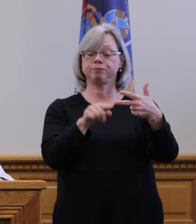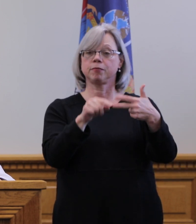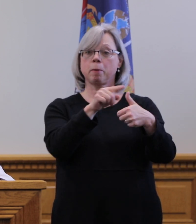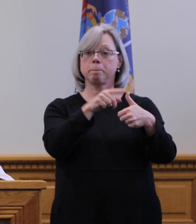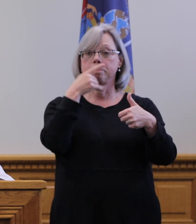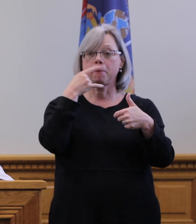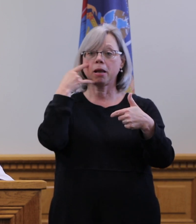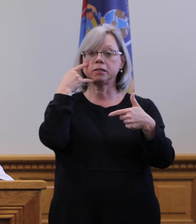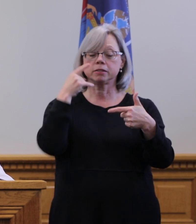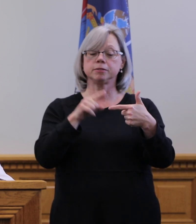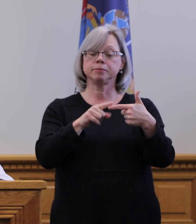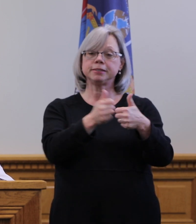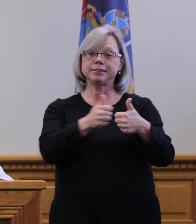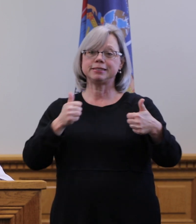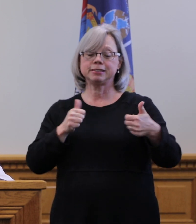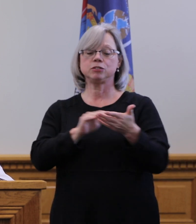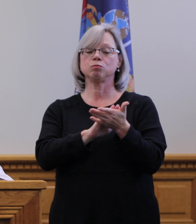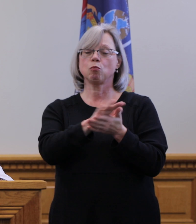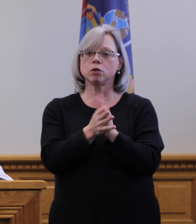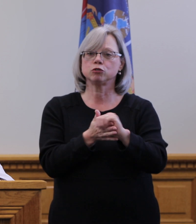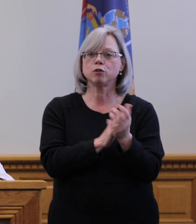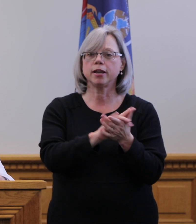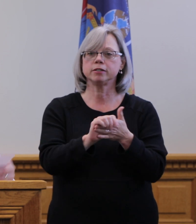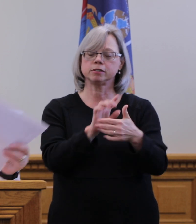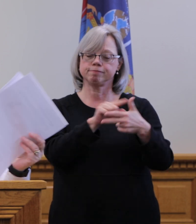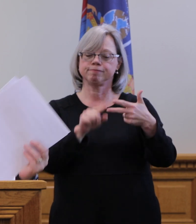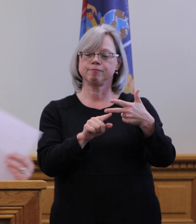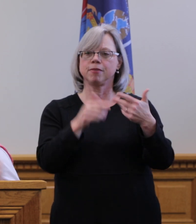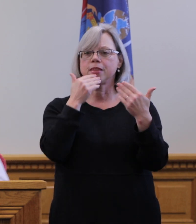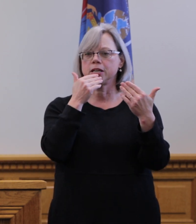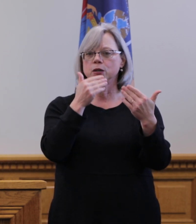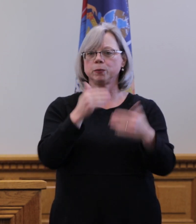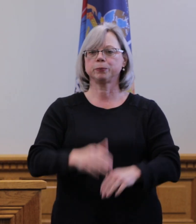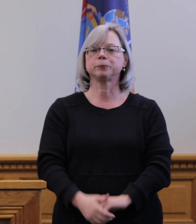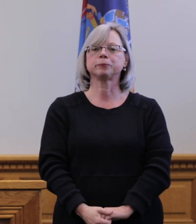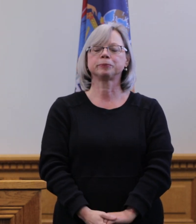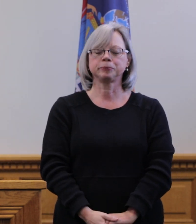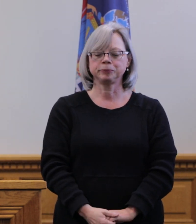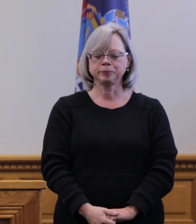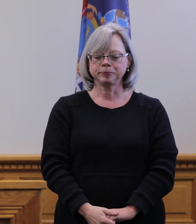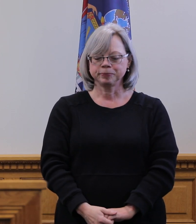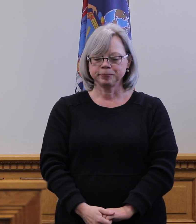mask, watch your distance, and wash your hands frequently. Thank you.